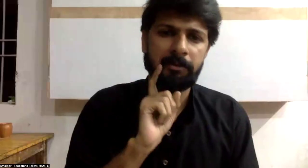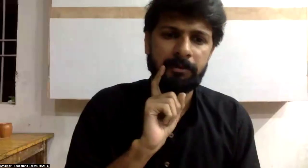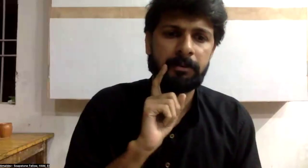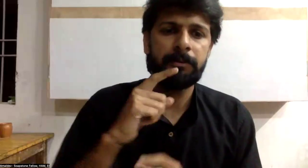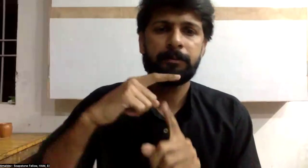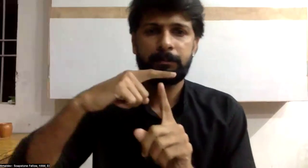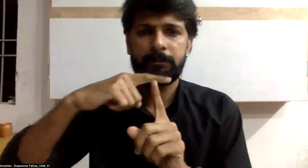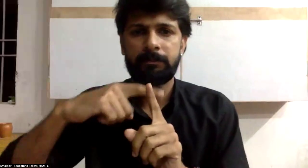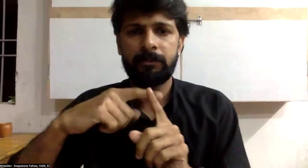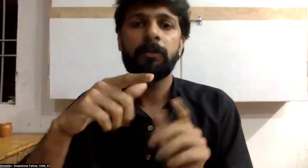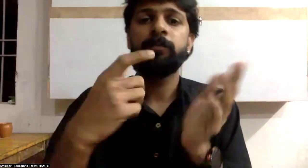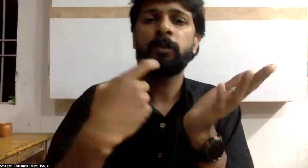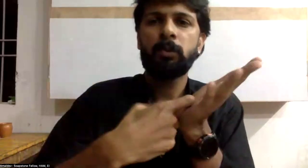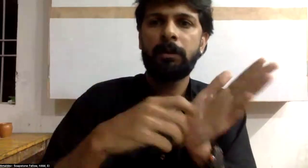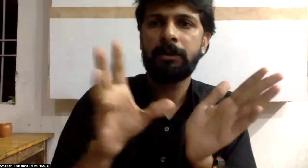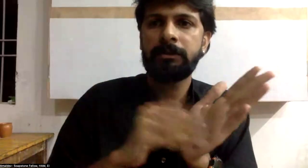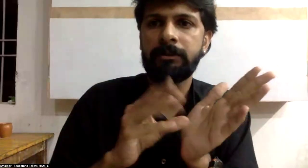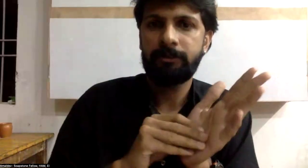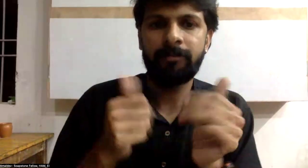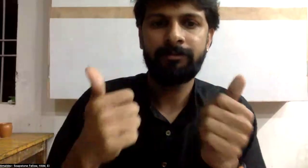So we have,